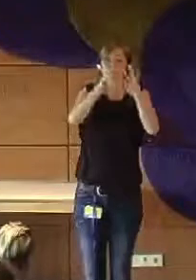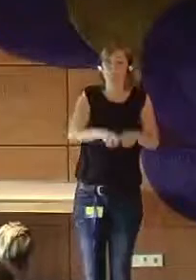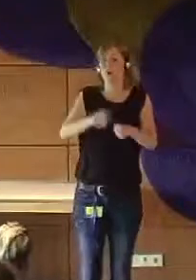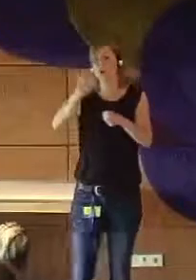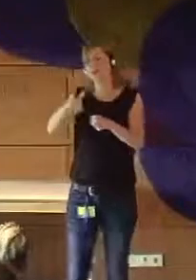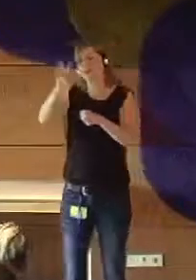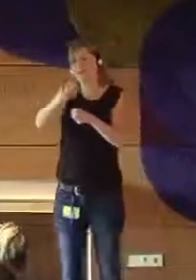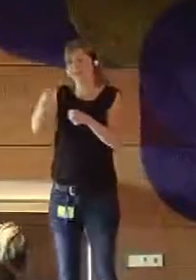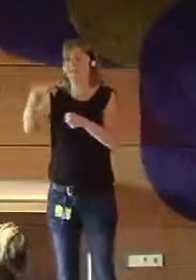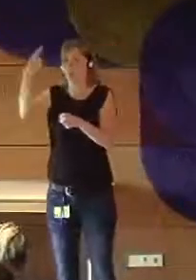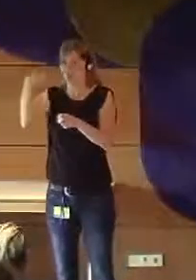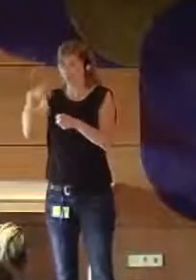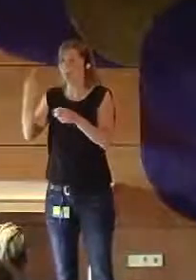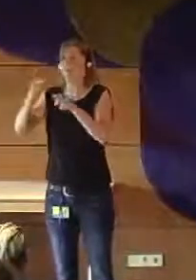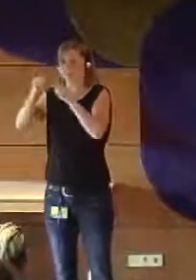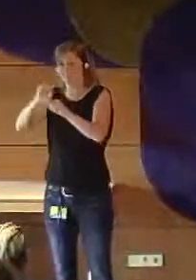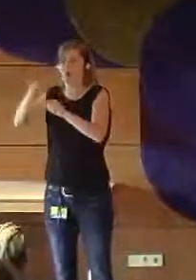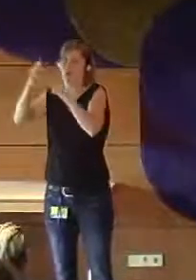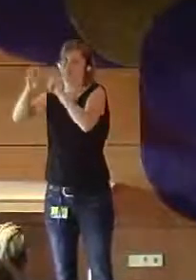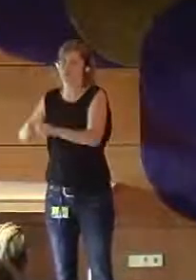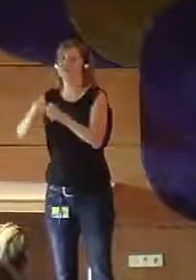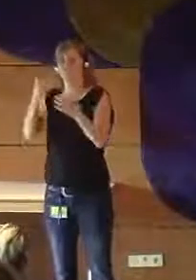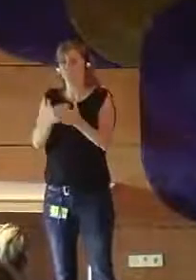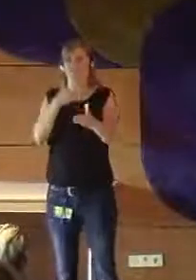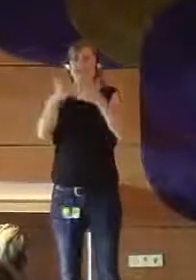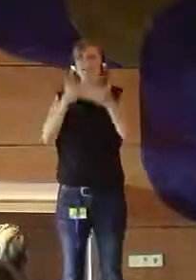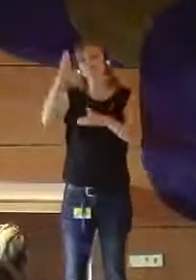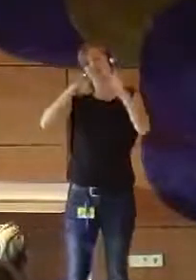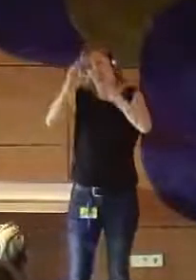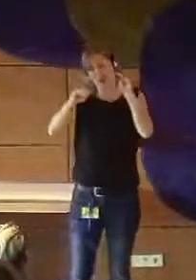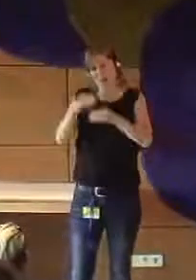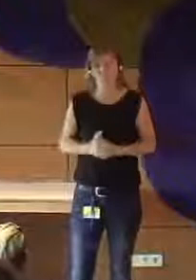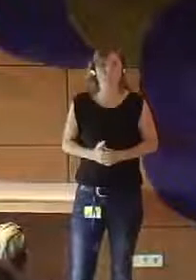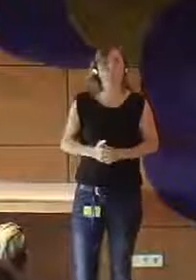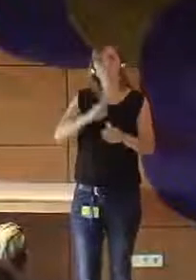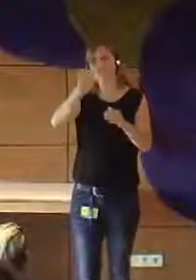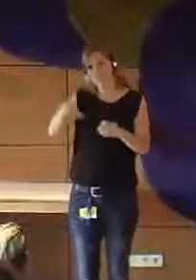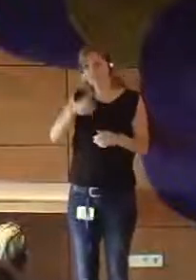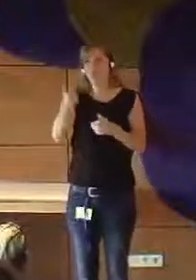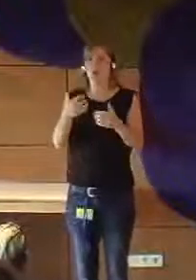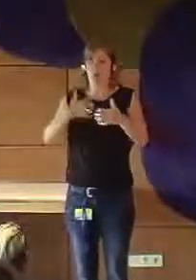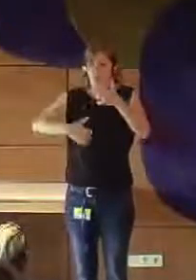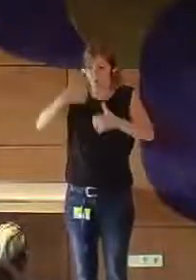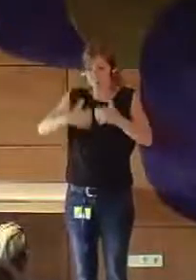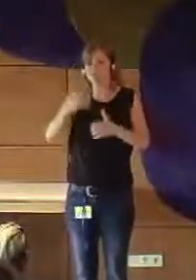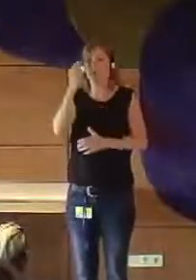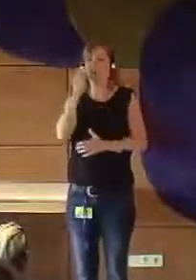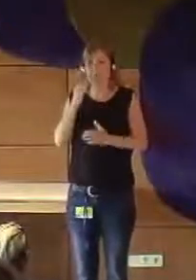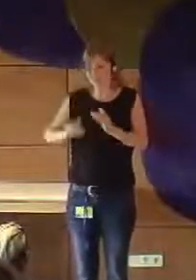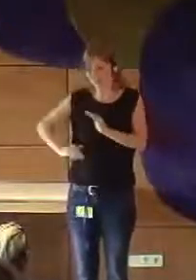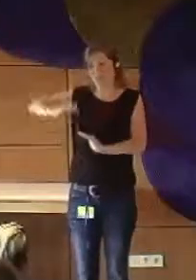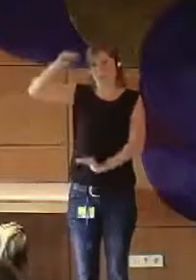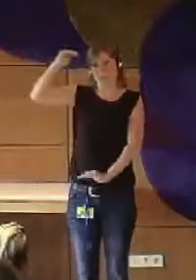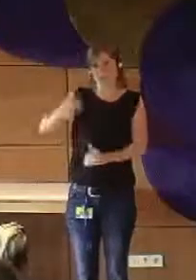So the first is hormones, puberty, and growth. Now, if you want to know anything, where do you go?